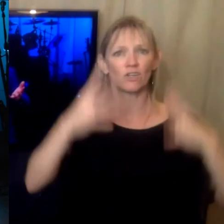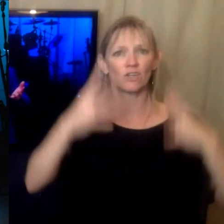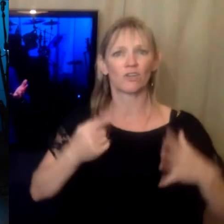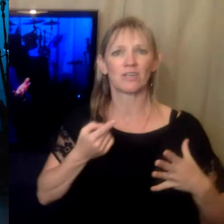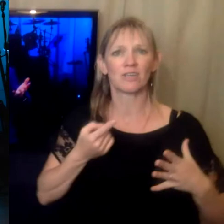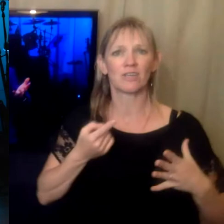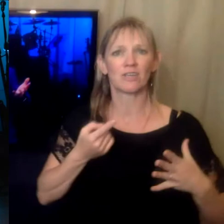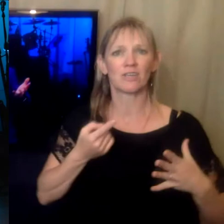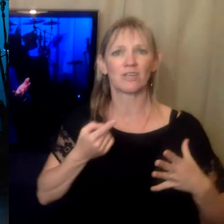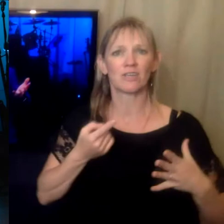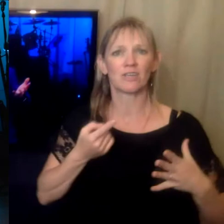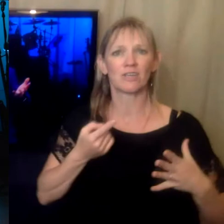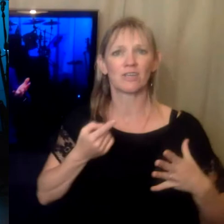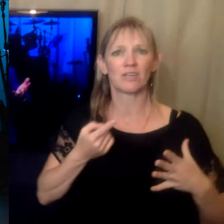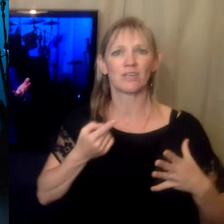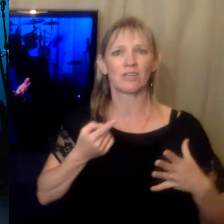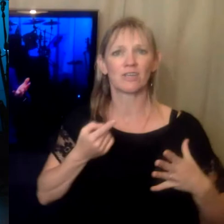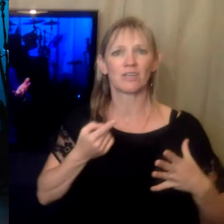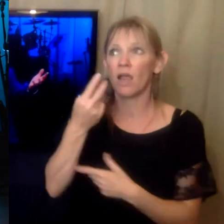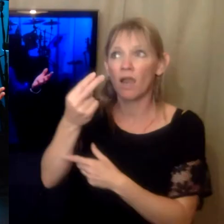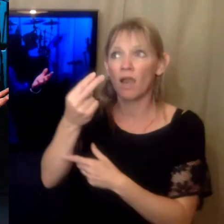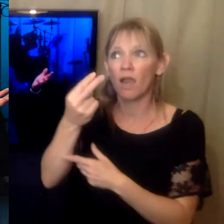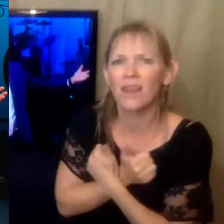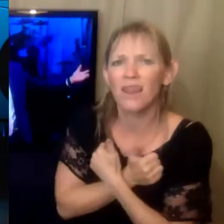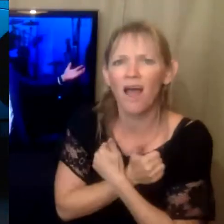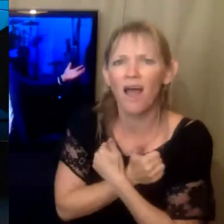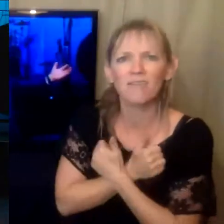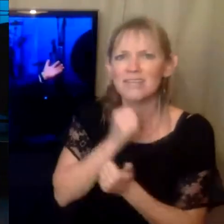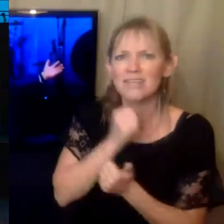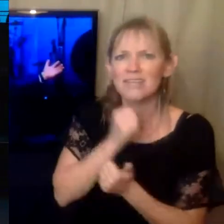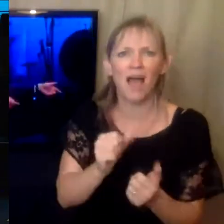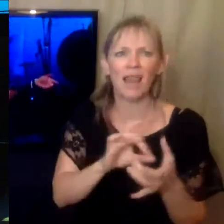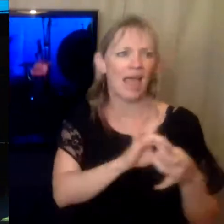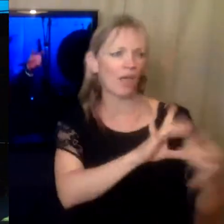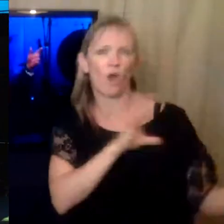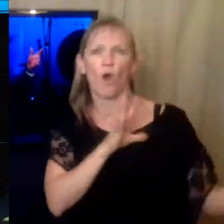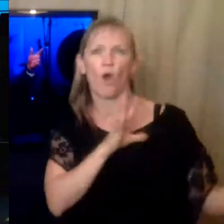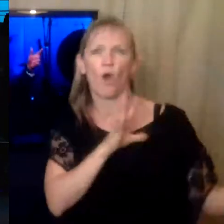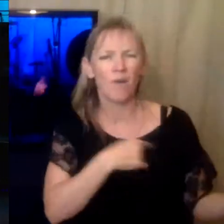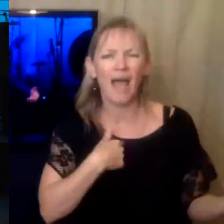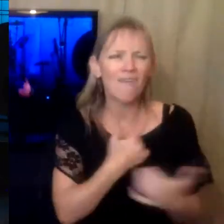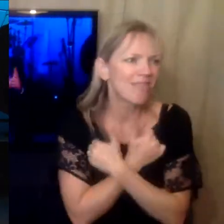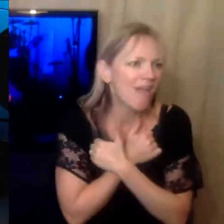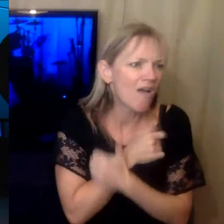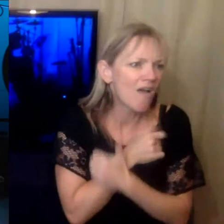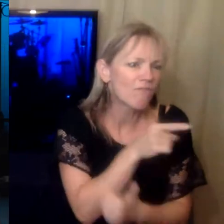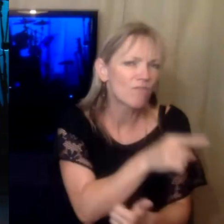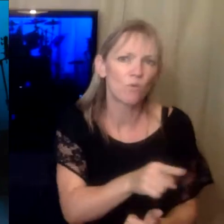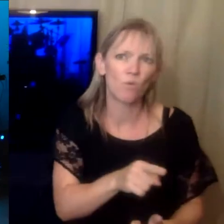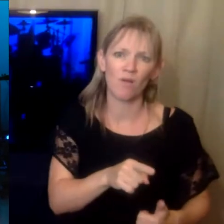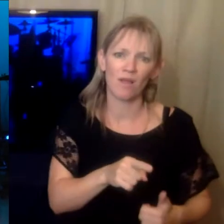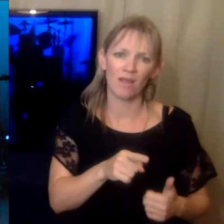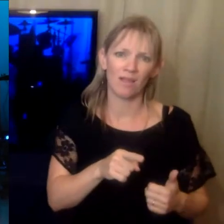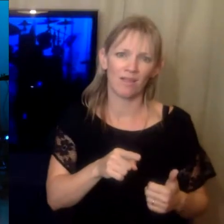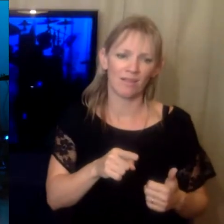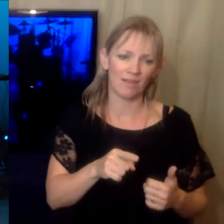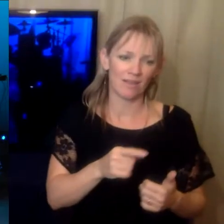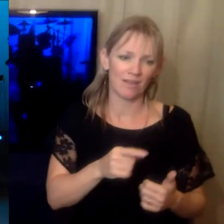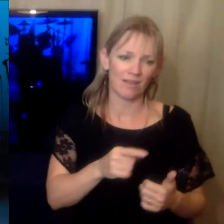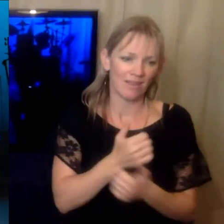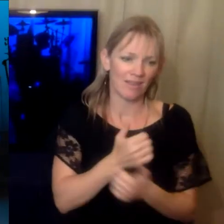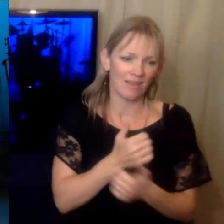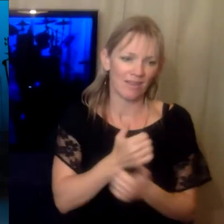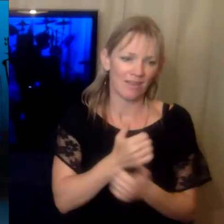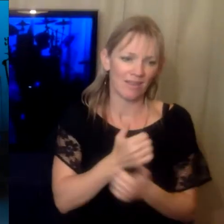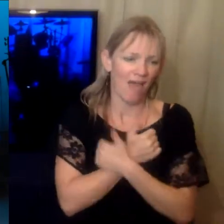said, no, it's a love that will not let you go. I have loved you with an everlasting love. I